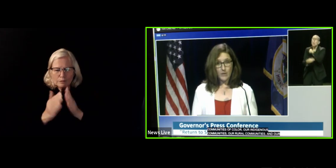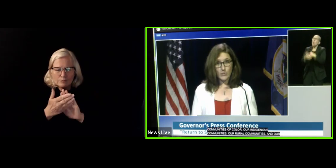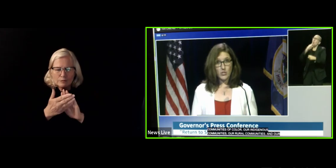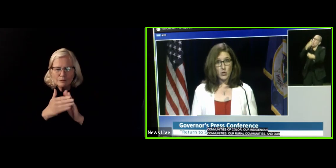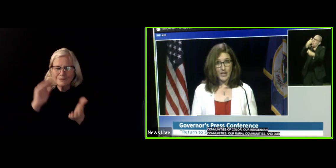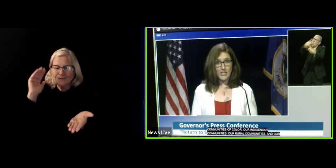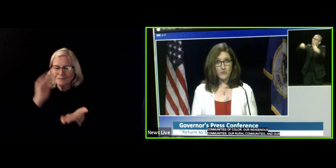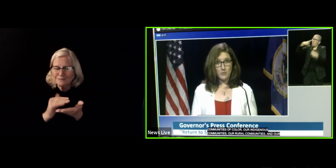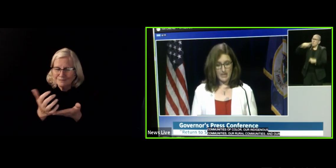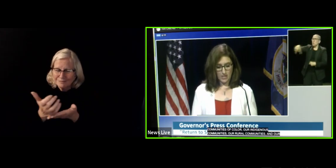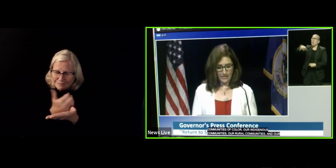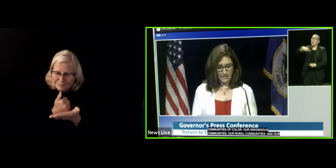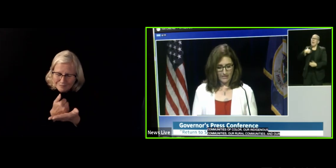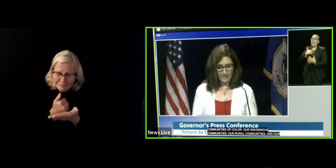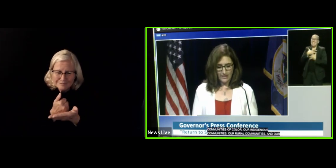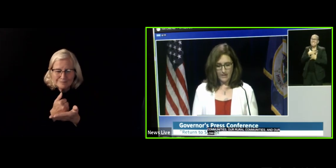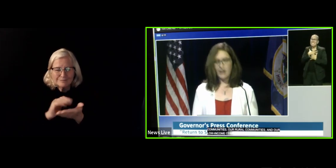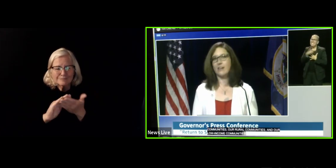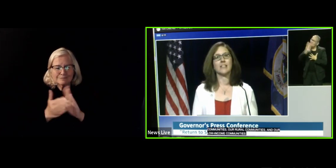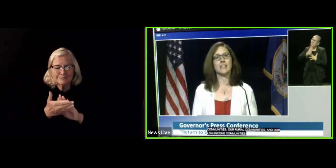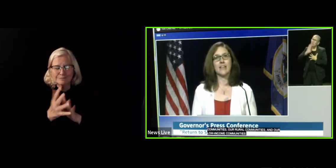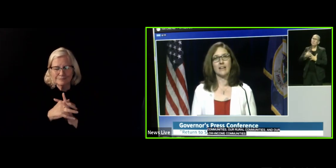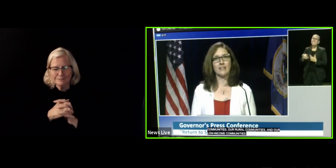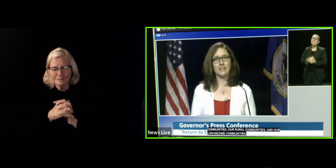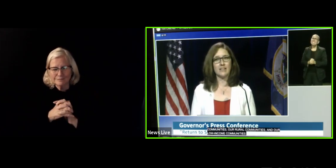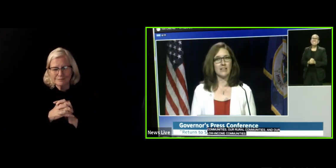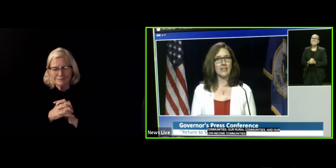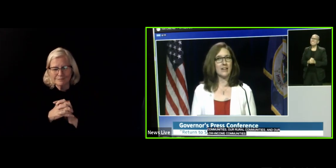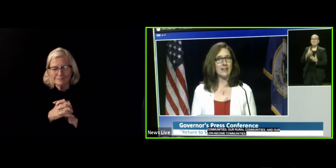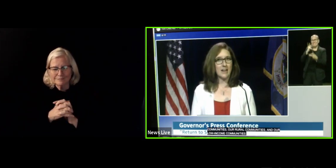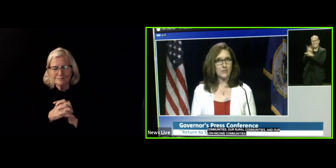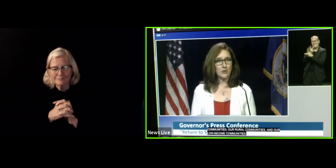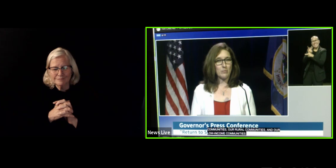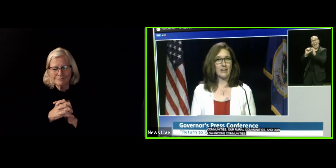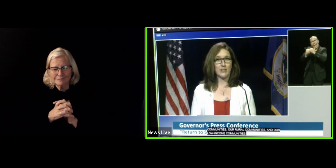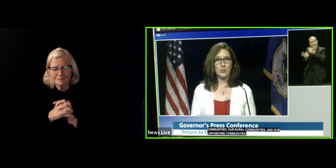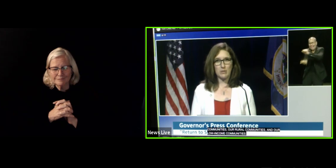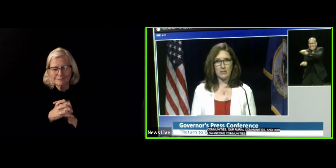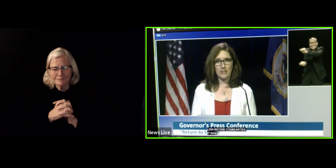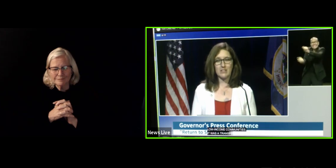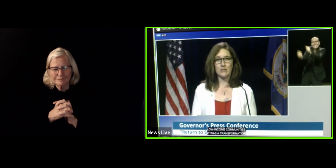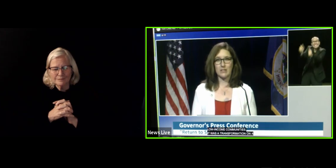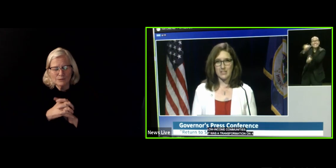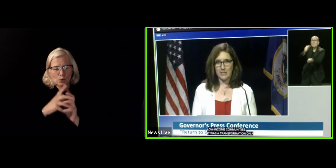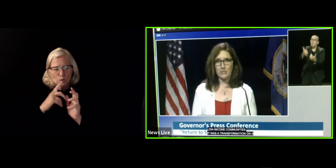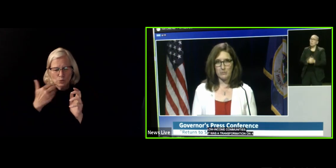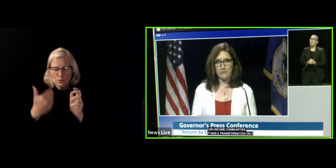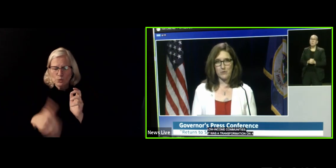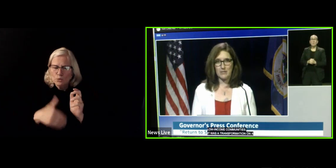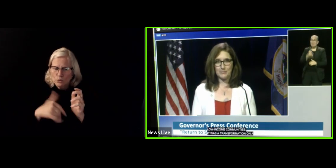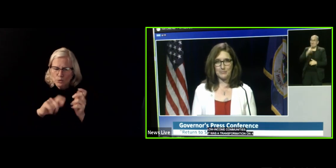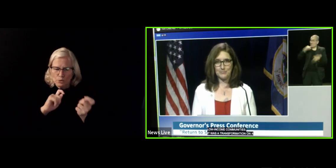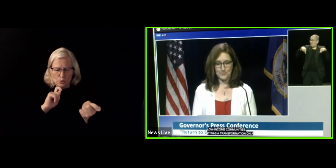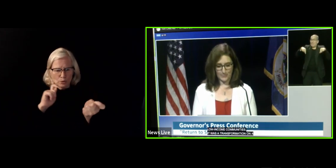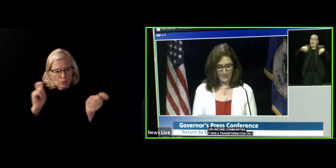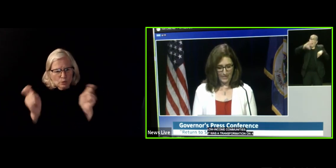It was a transformation on a scale that had never been experienced or attempted before.